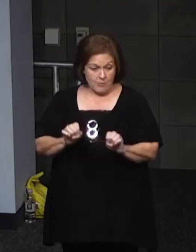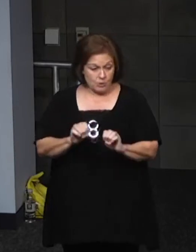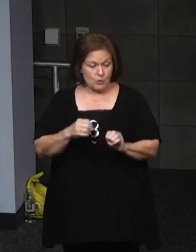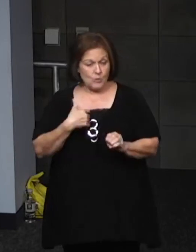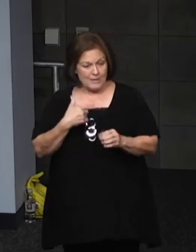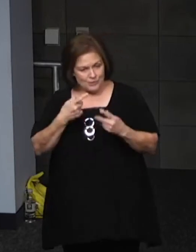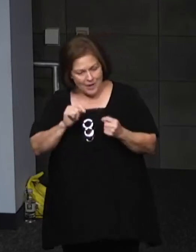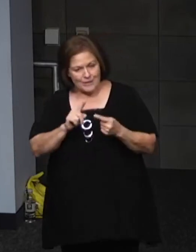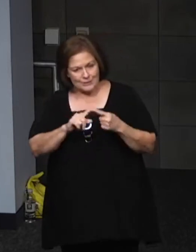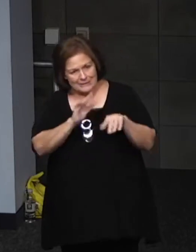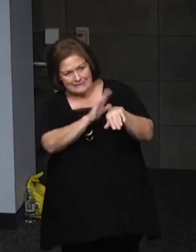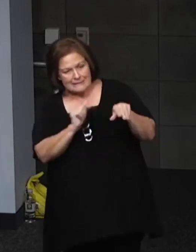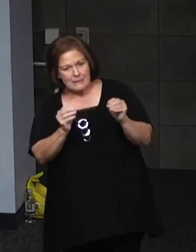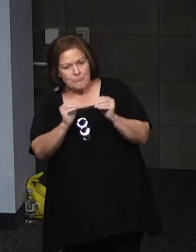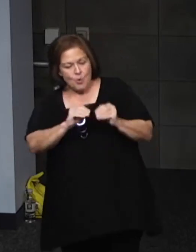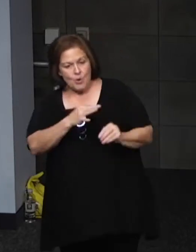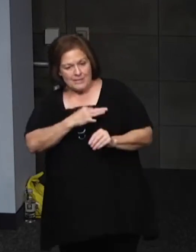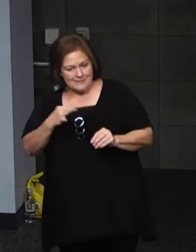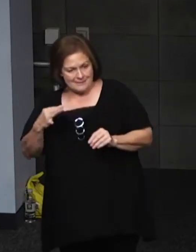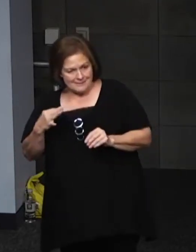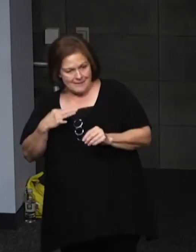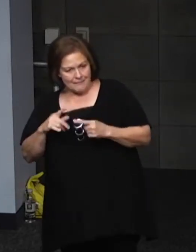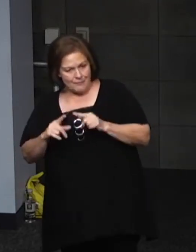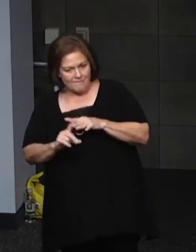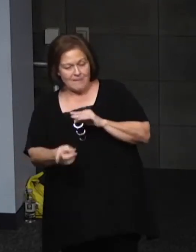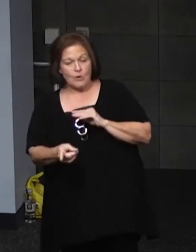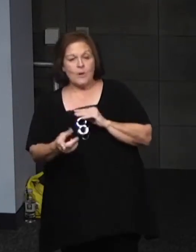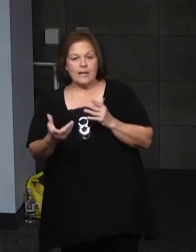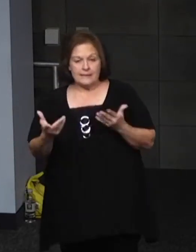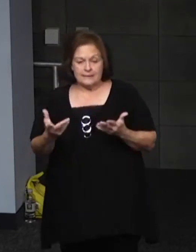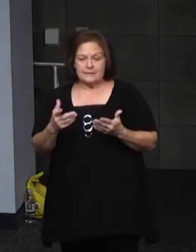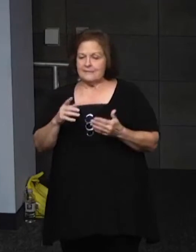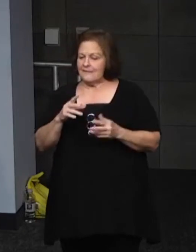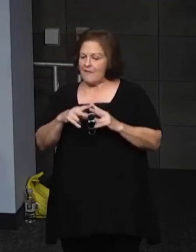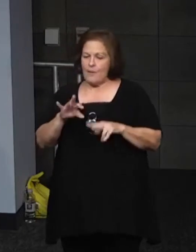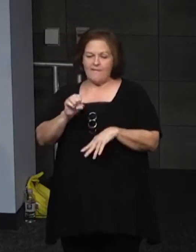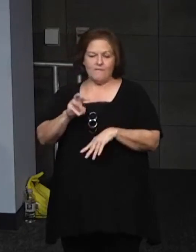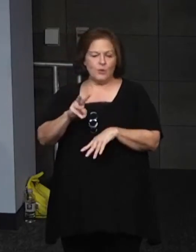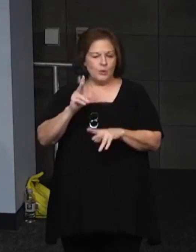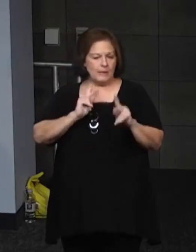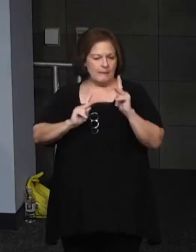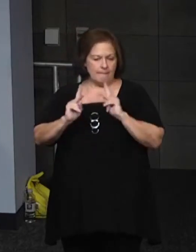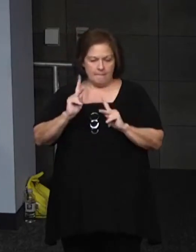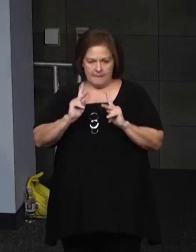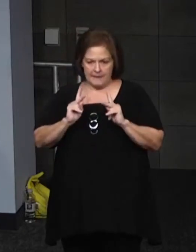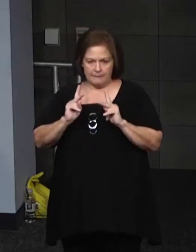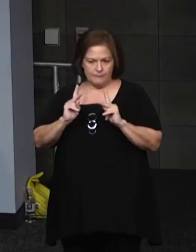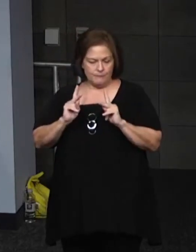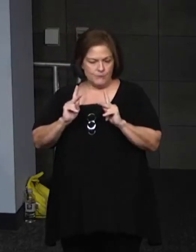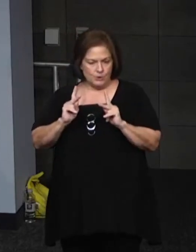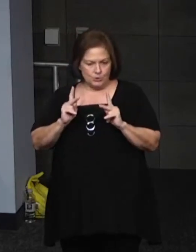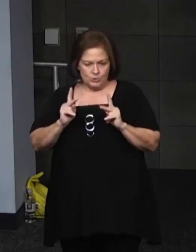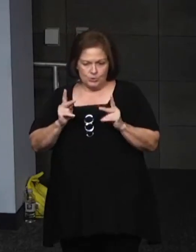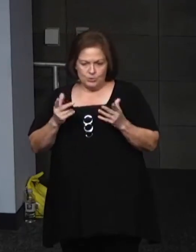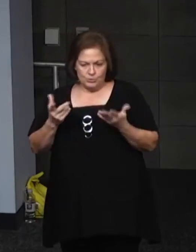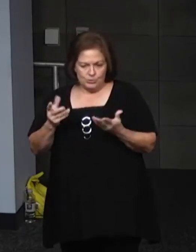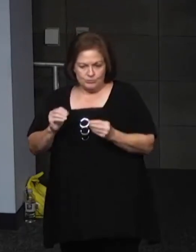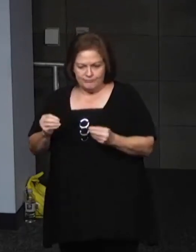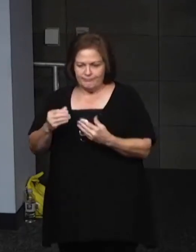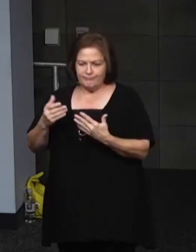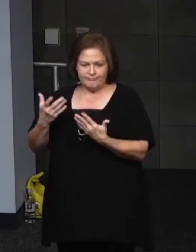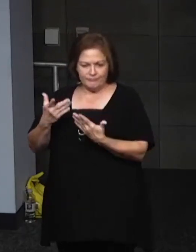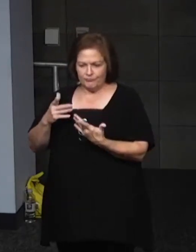bring in more staff that we're able to evacuate, but very few people have been relieved up until this point.